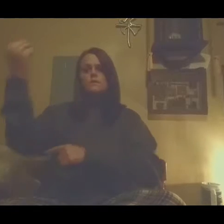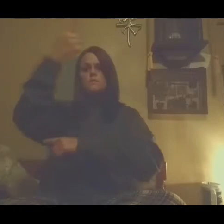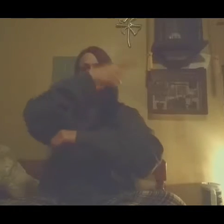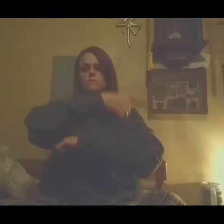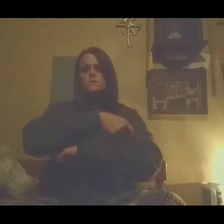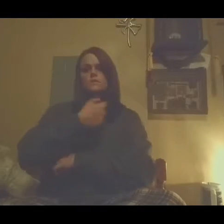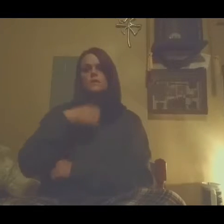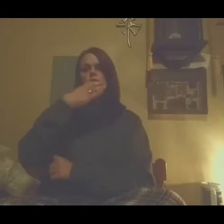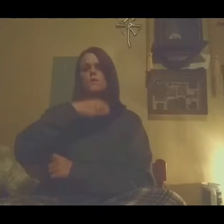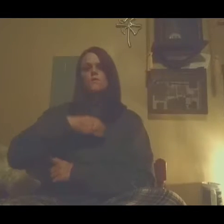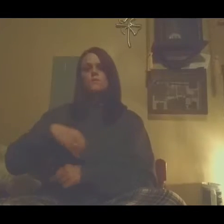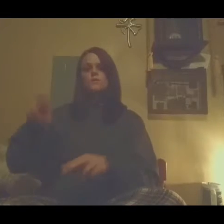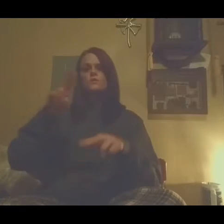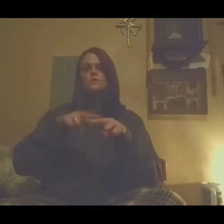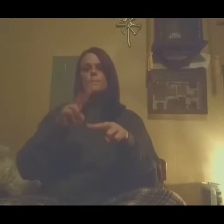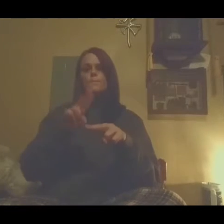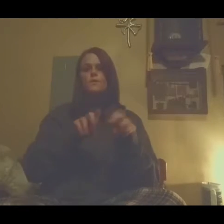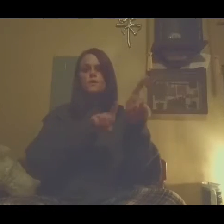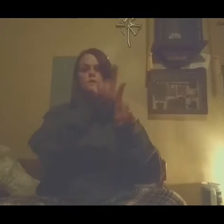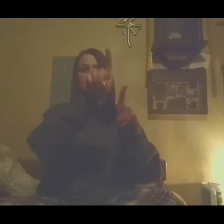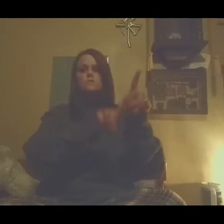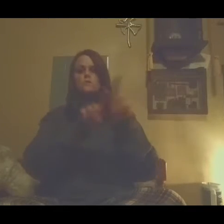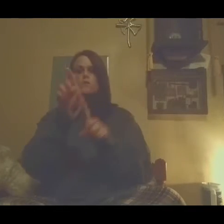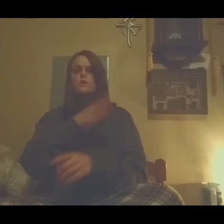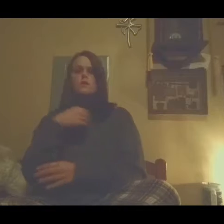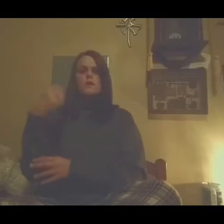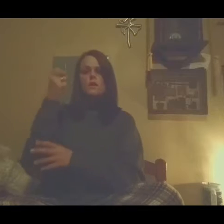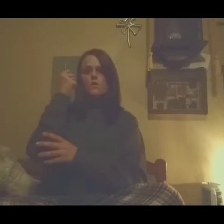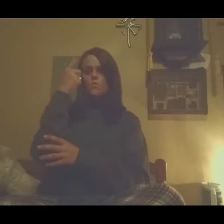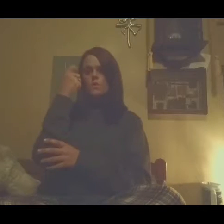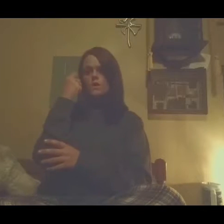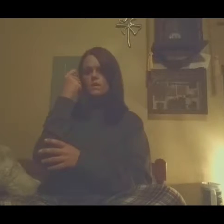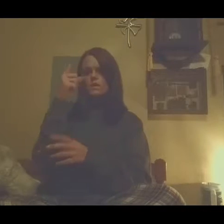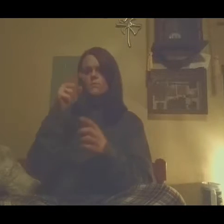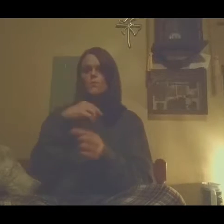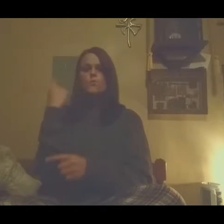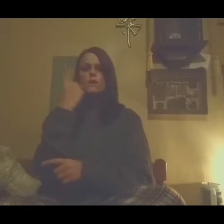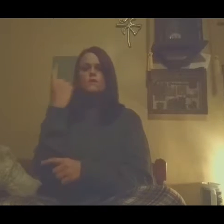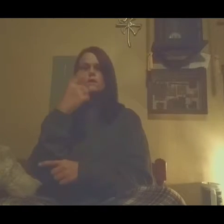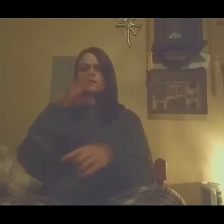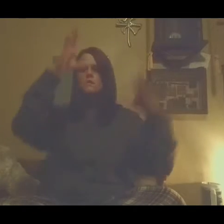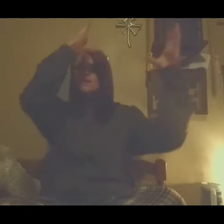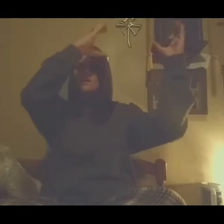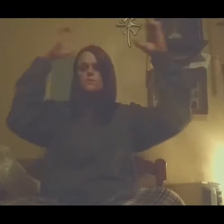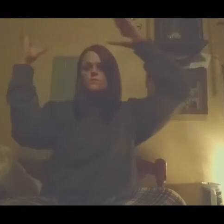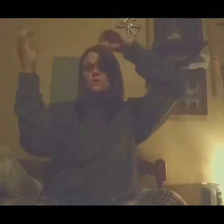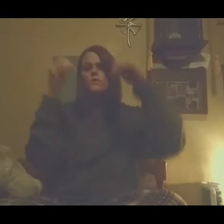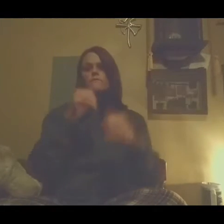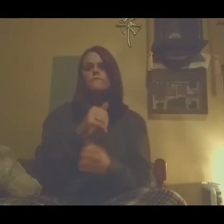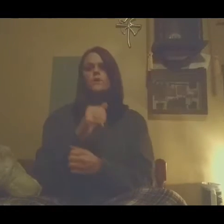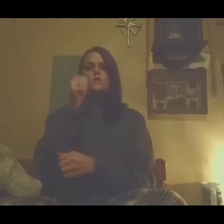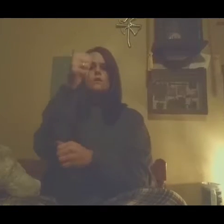Someday I'll wish upon a star And wake up where the clouds are far